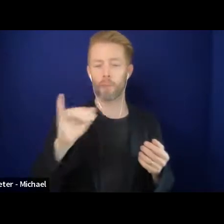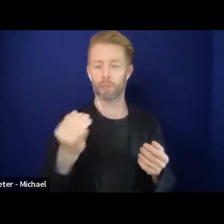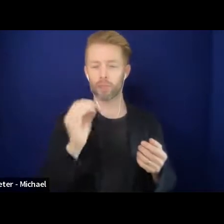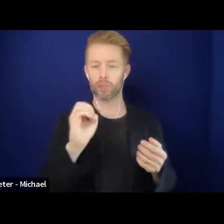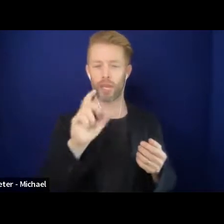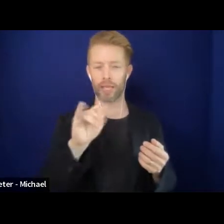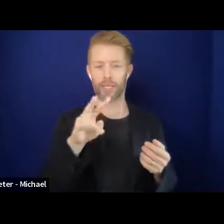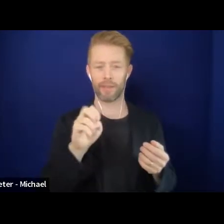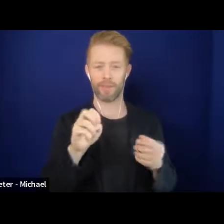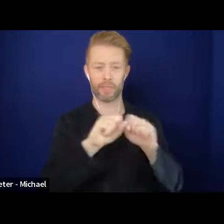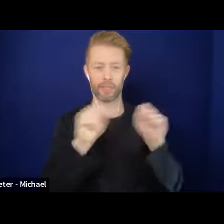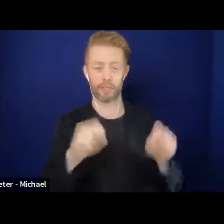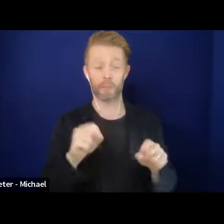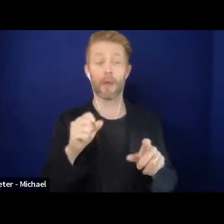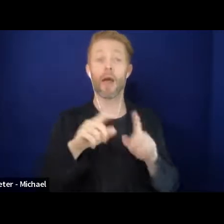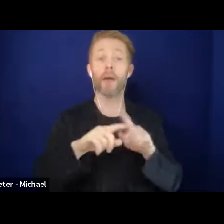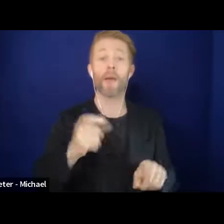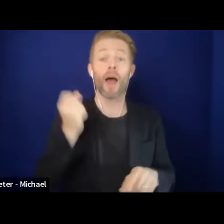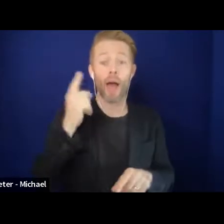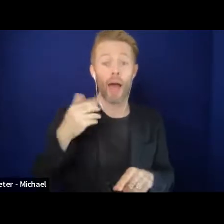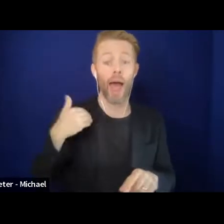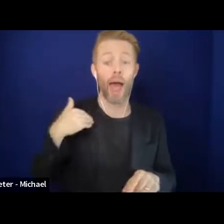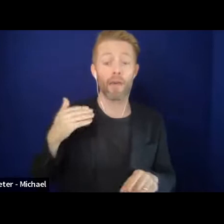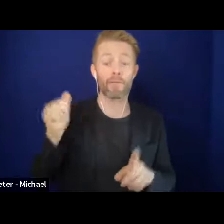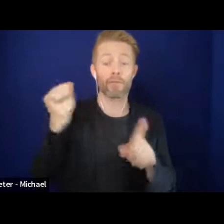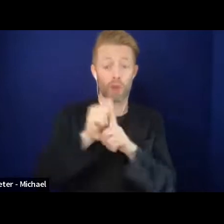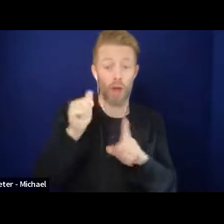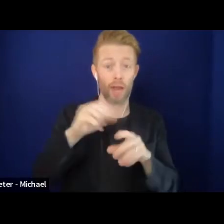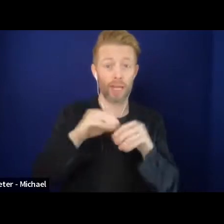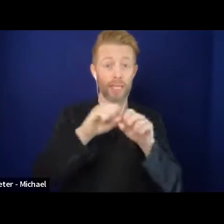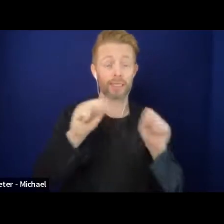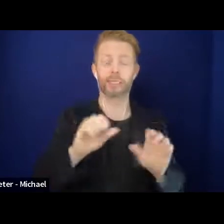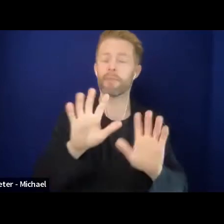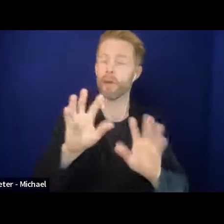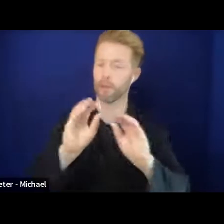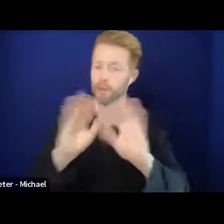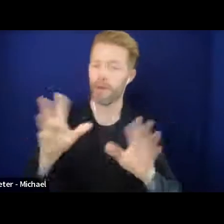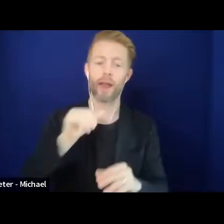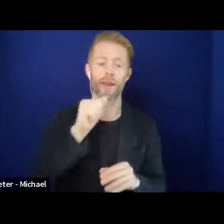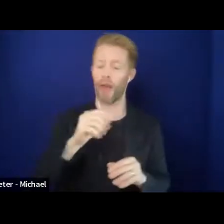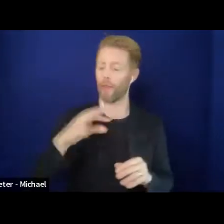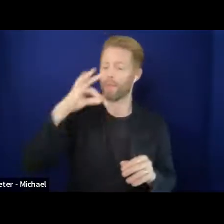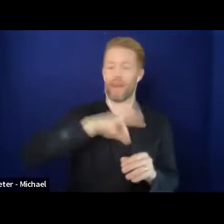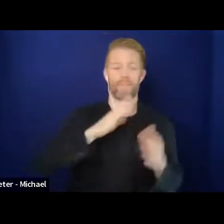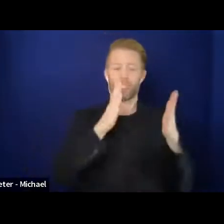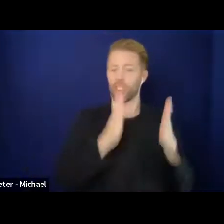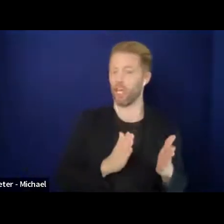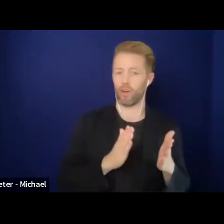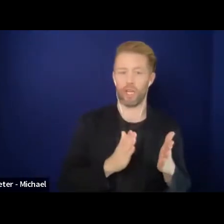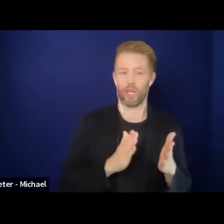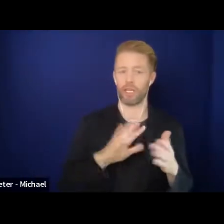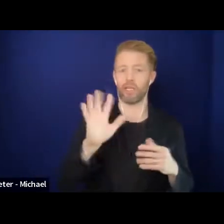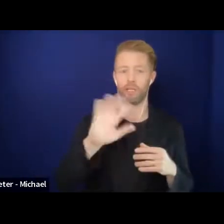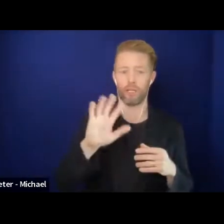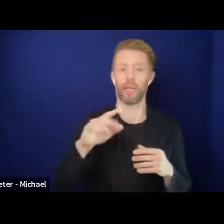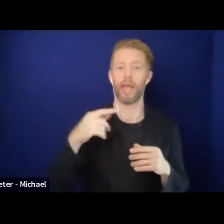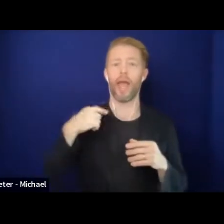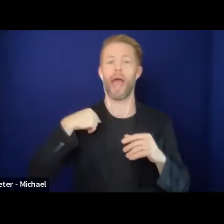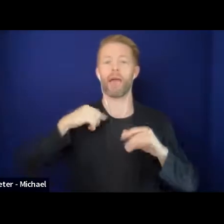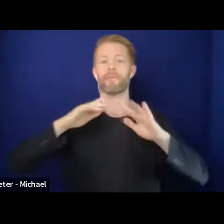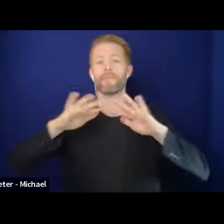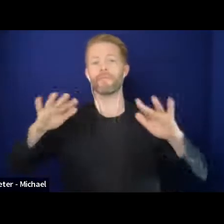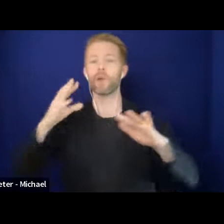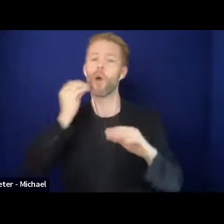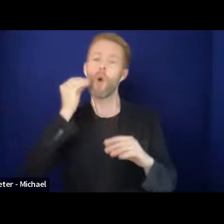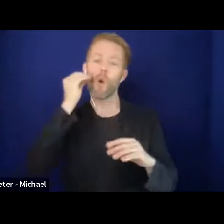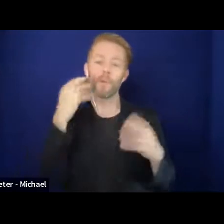was fraud in the system, not fraud being committed by the beneficiary, but actually fraud being committed by various home